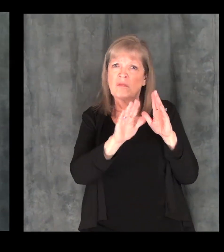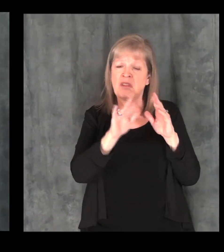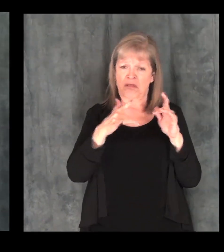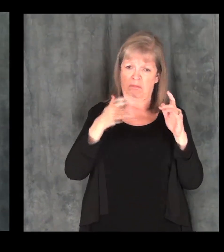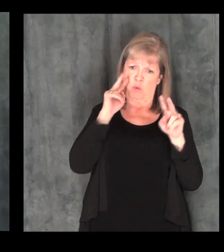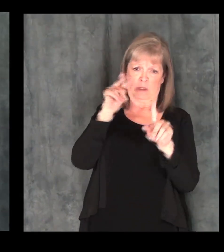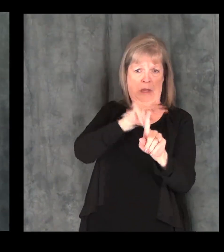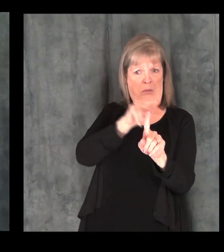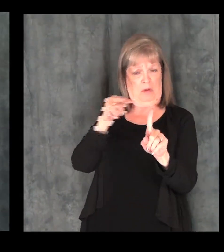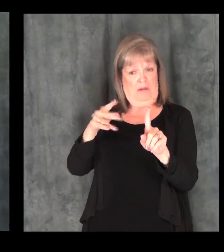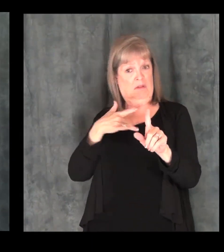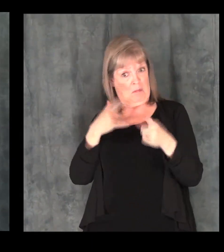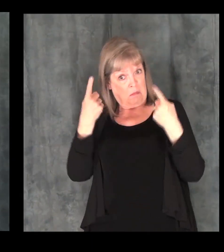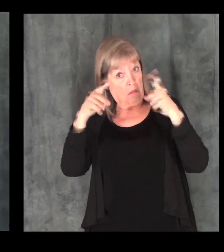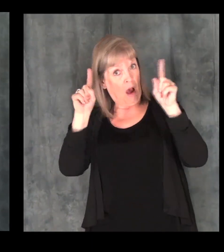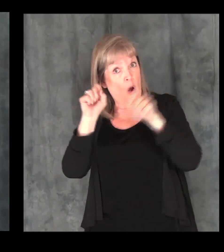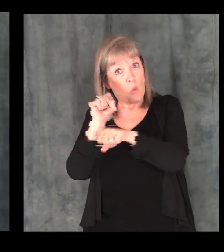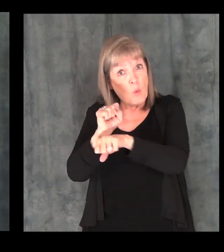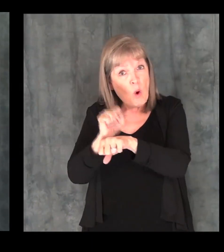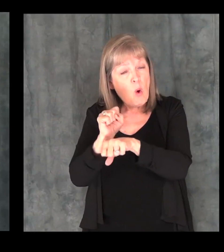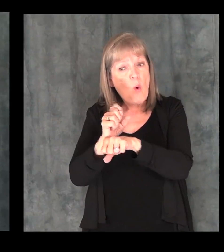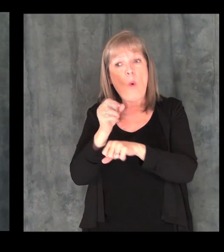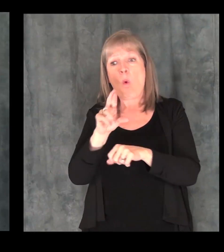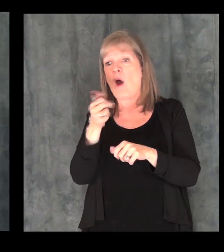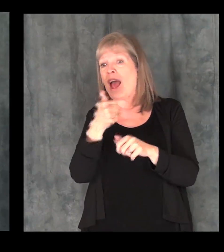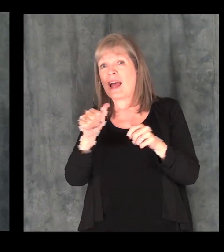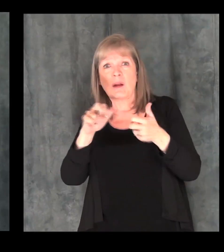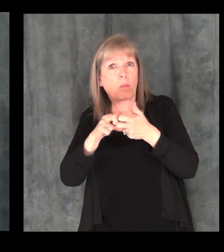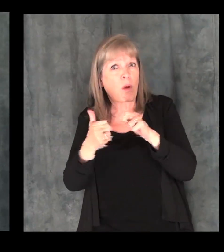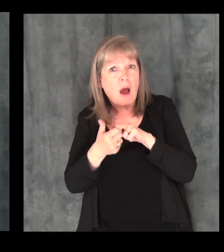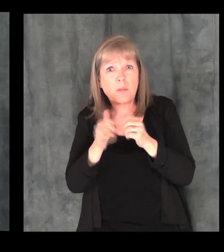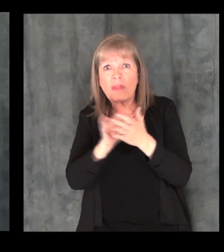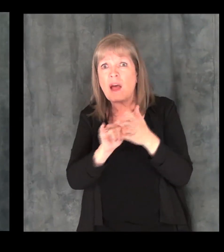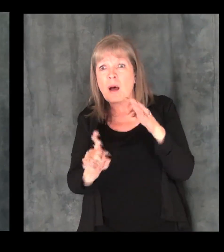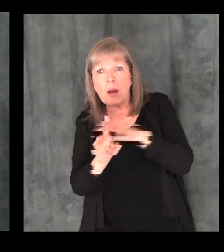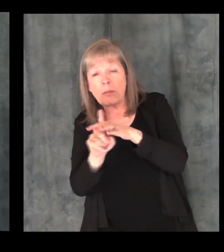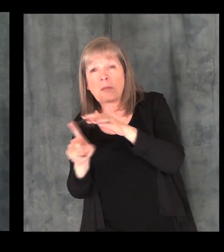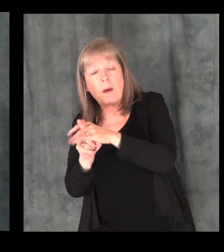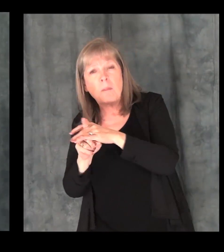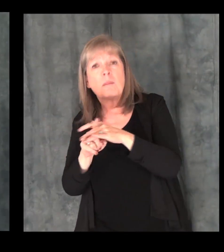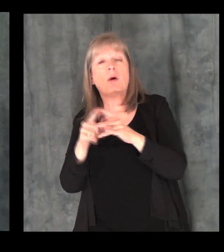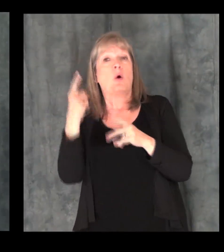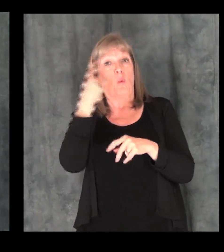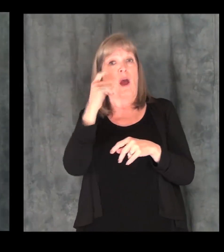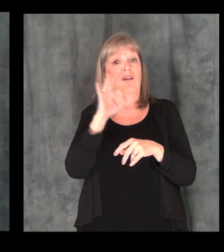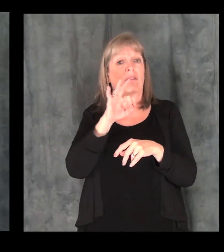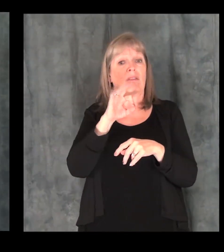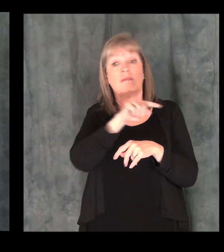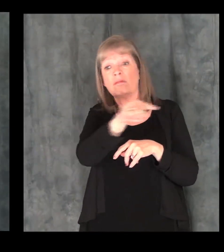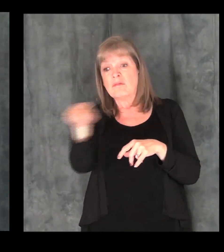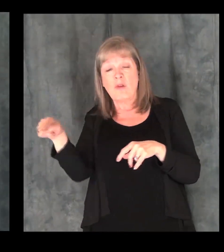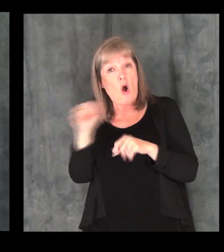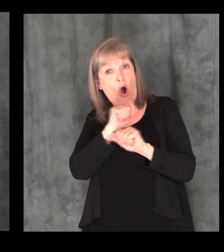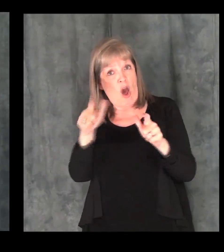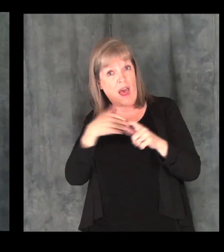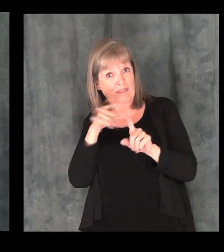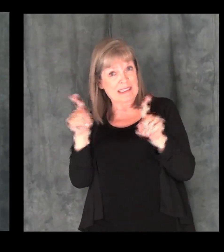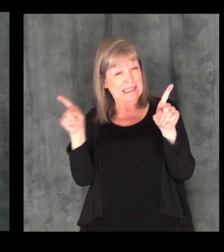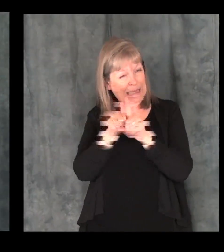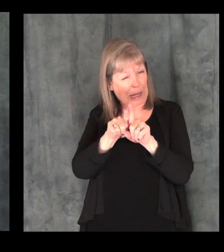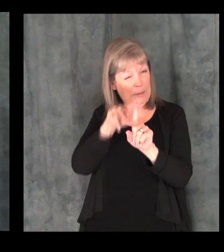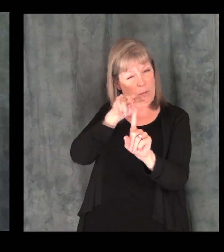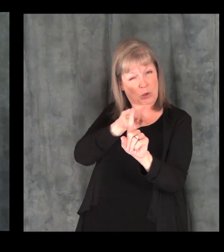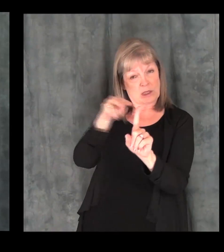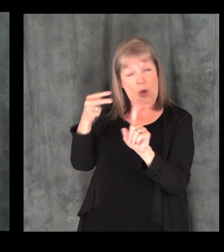not, and if there were any issues that arose for them, and if they had the same perceptions or different perceptions about what